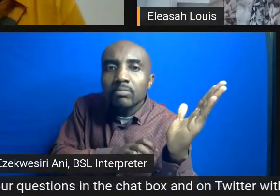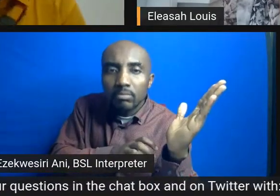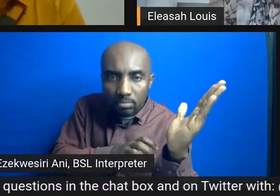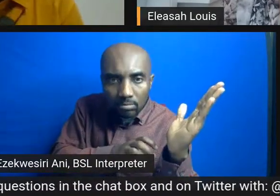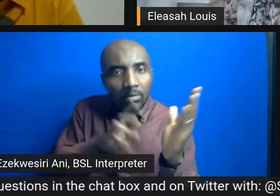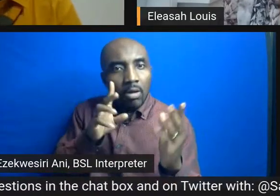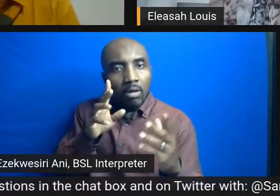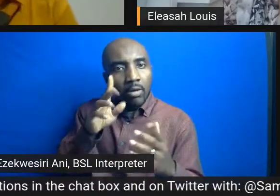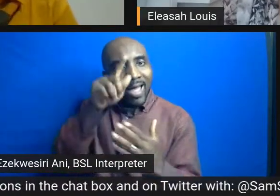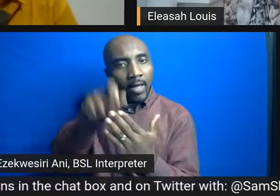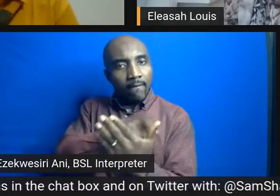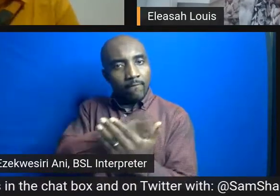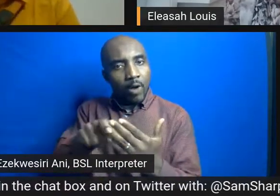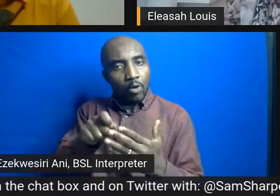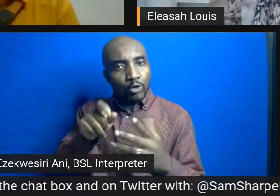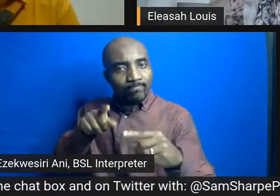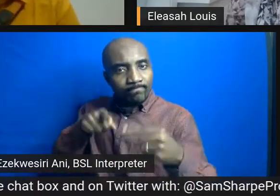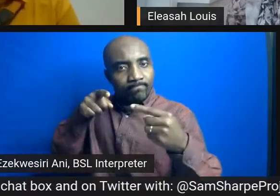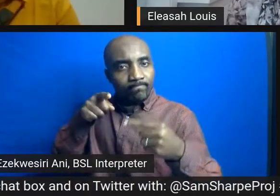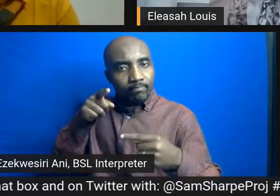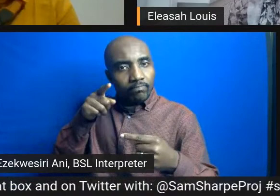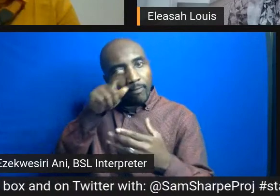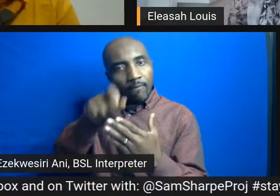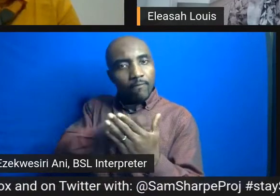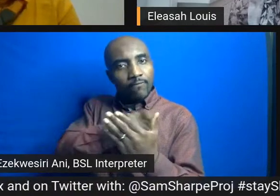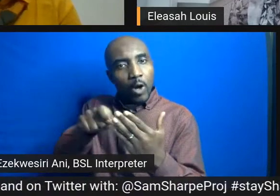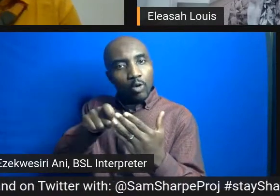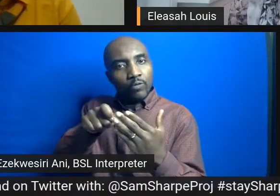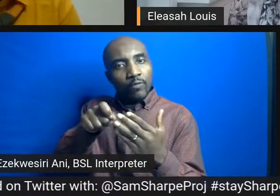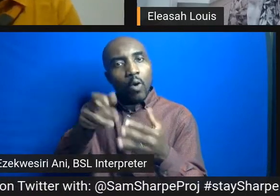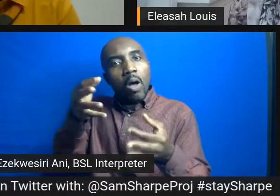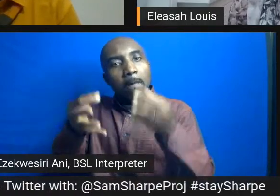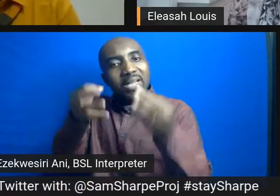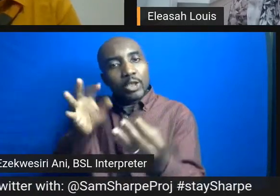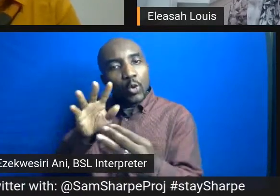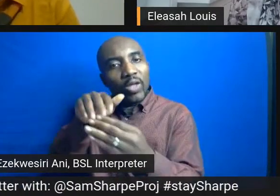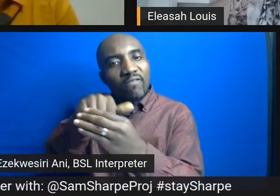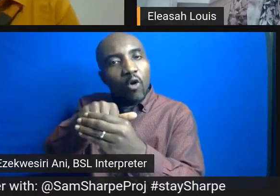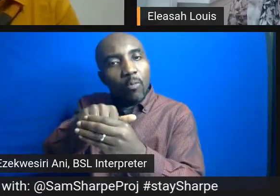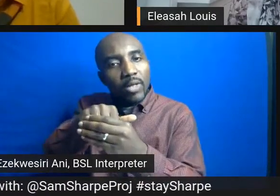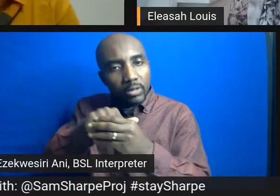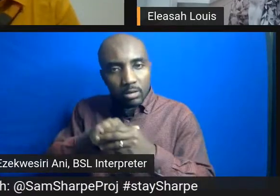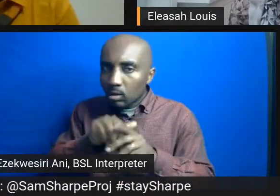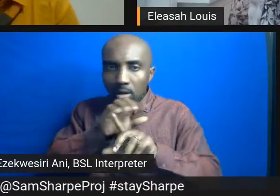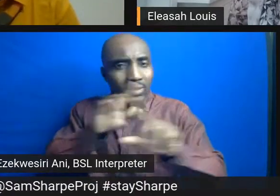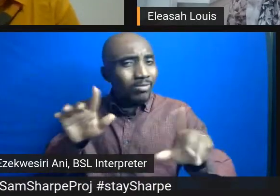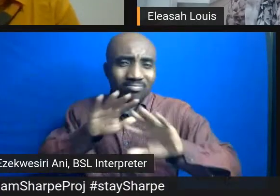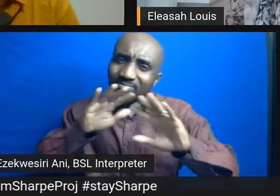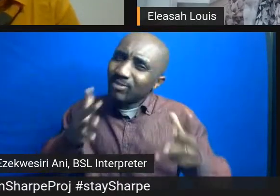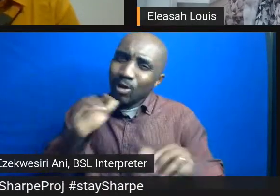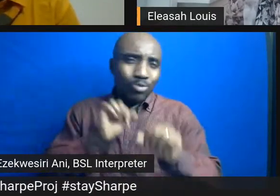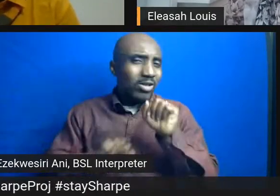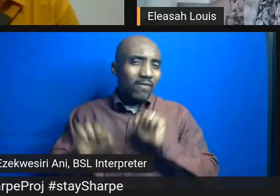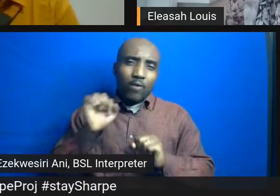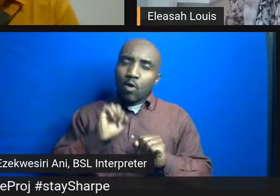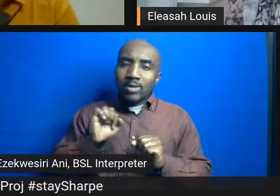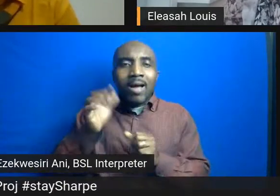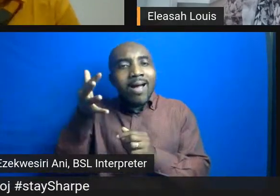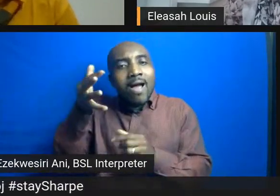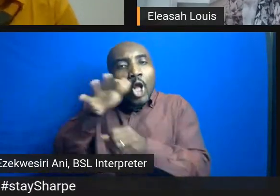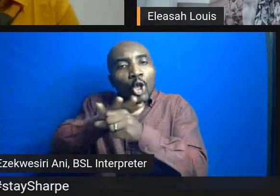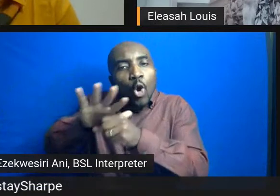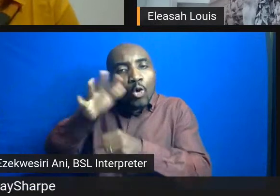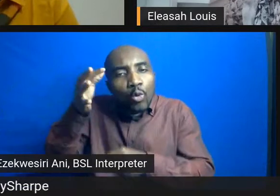office, for example. You know, let's not stay away from offices, whether it's a councillor, whether it's a member of